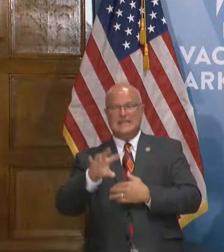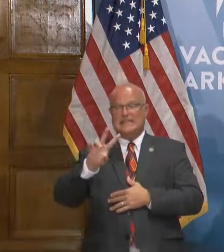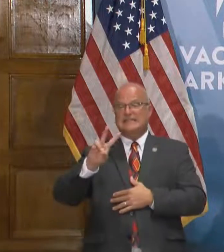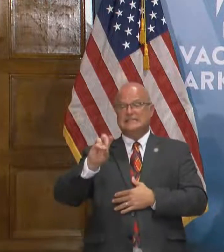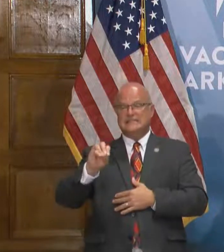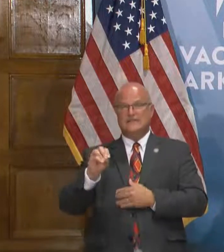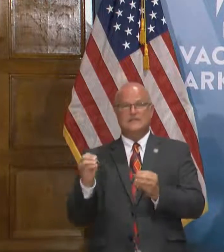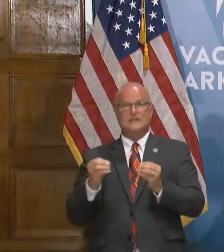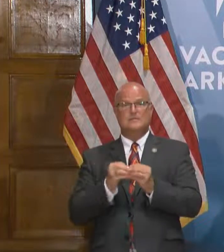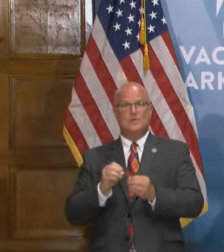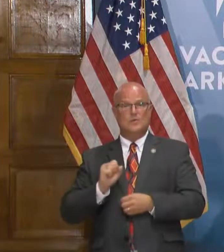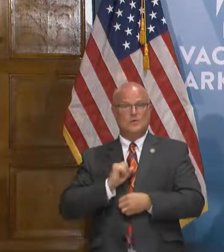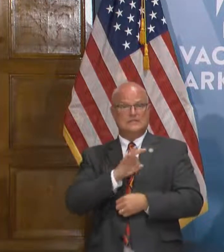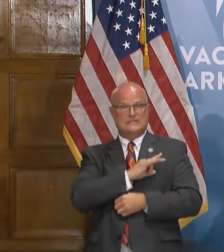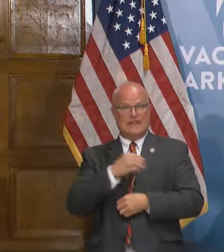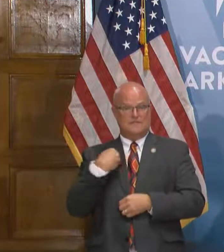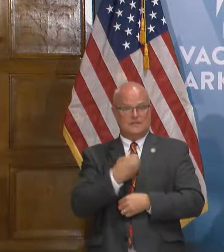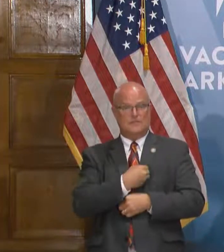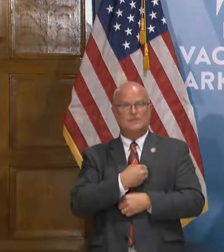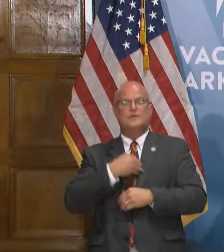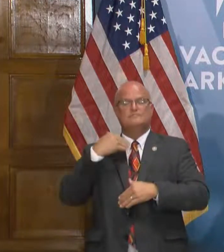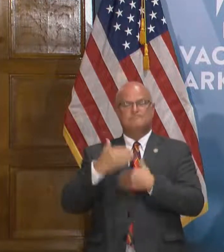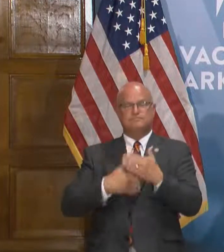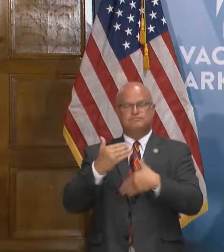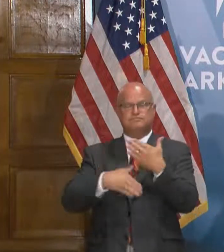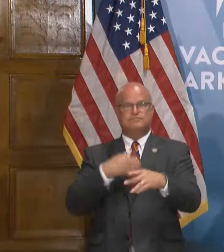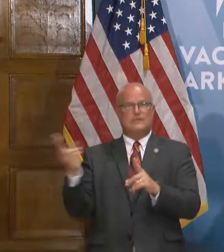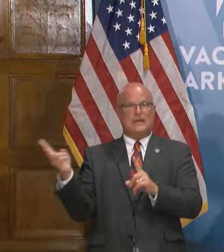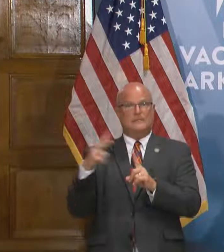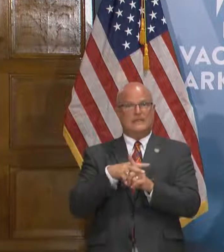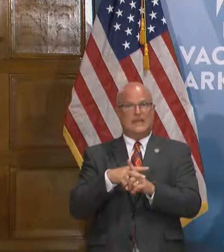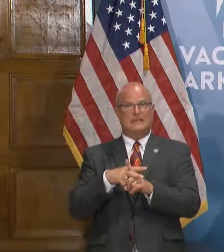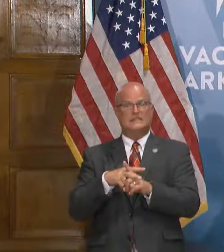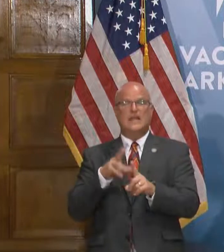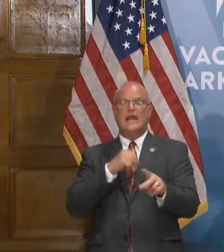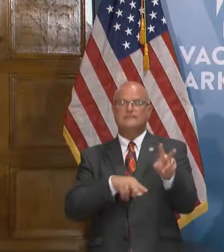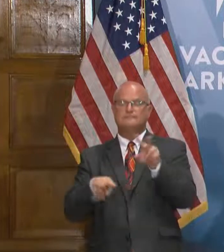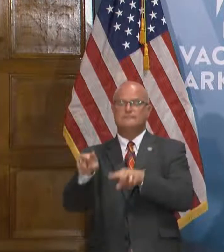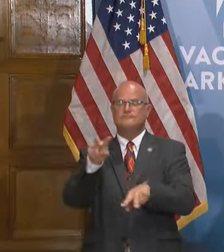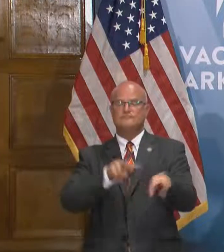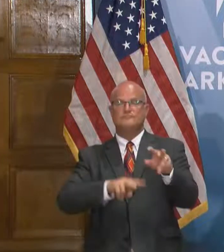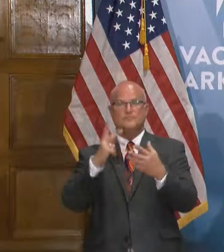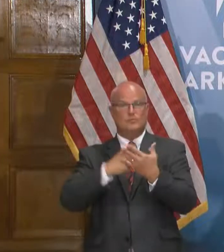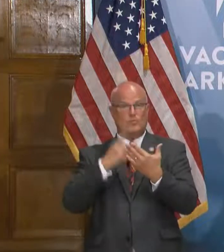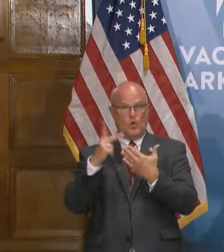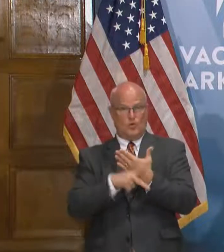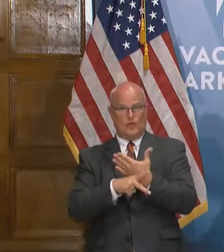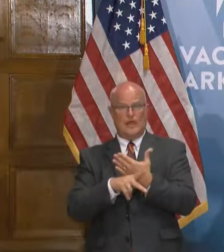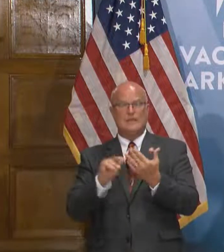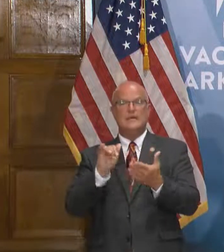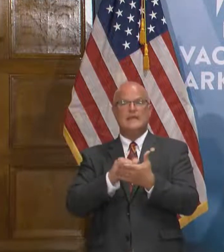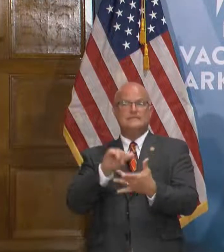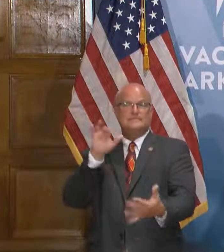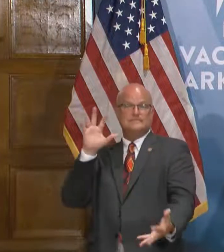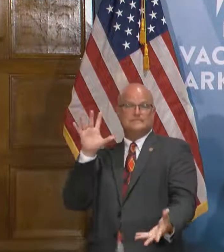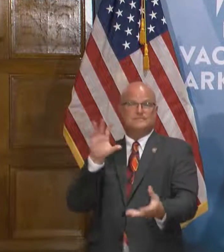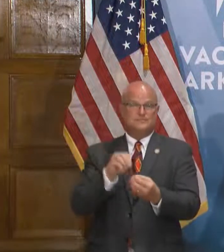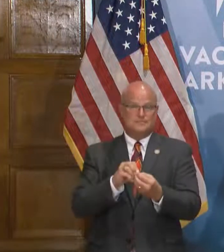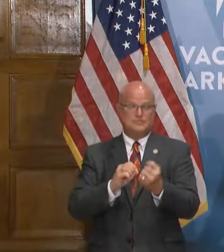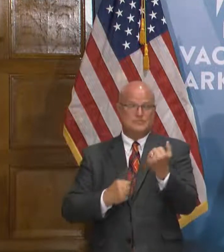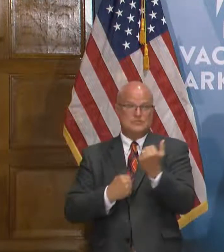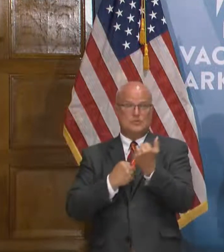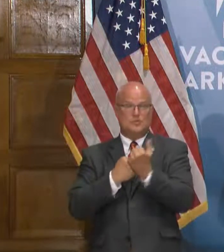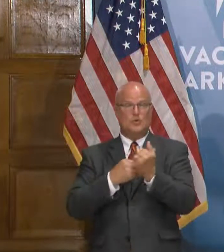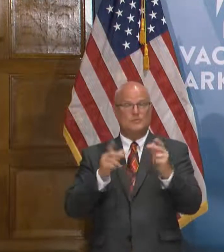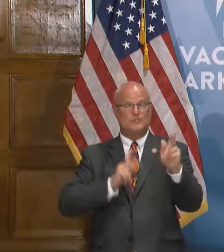additional staff to processing the applications and to overseeing the program. That brings the total number of